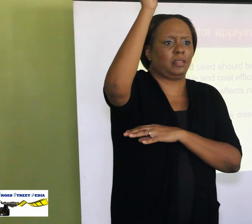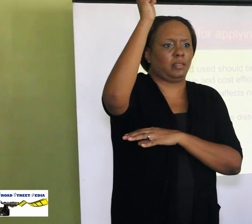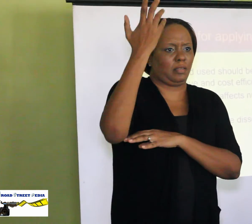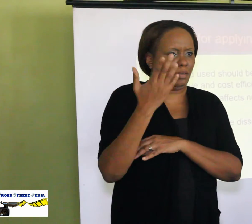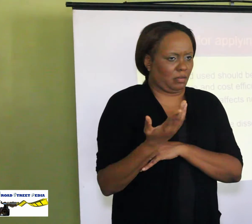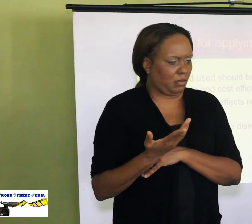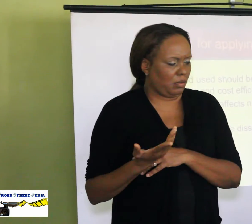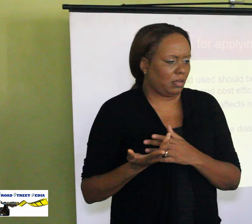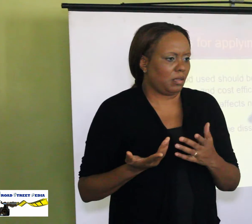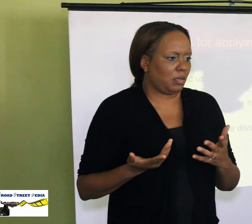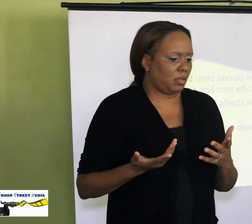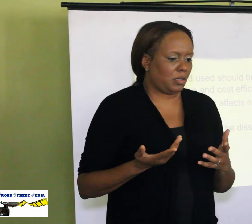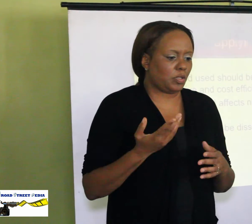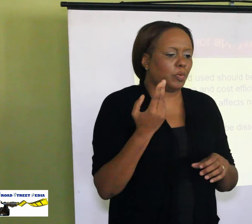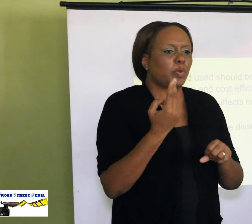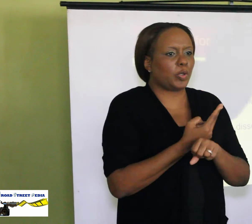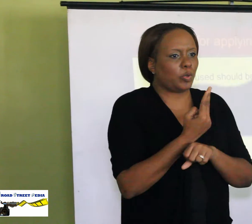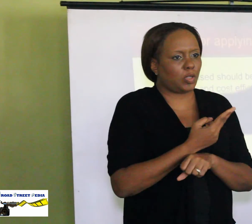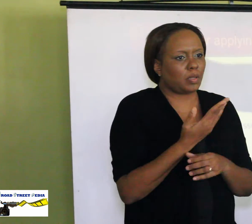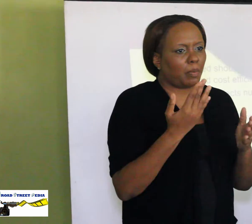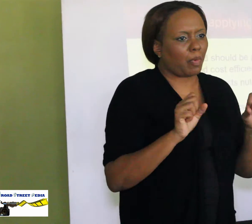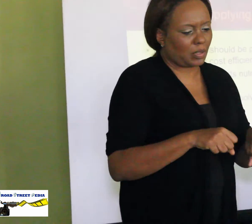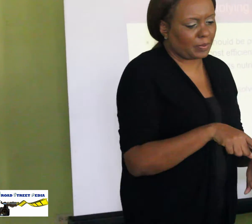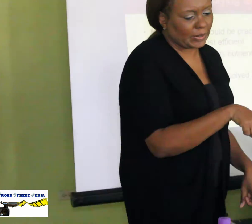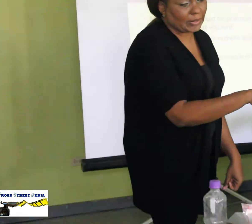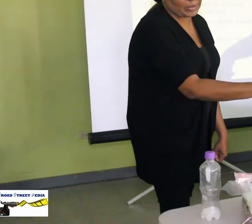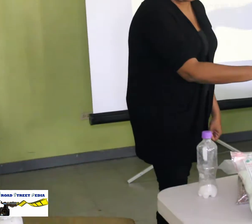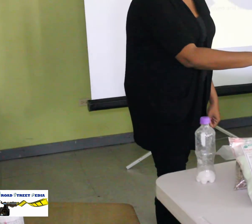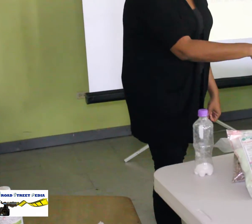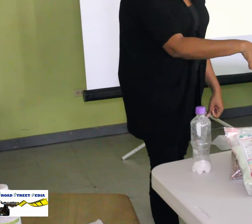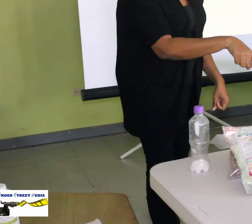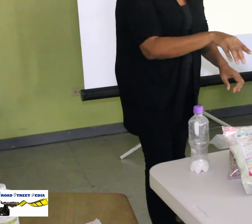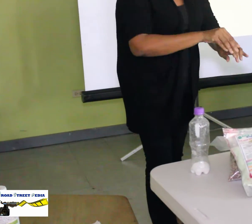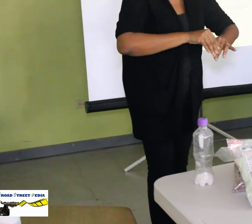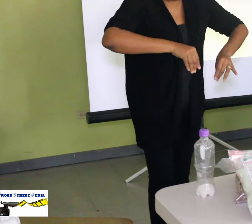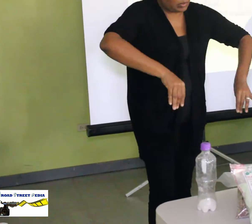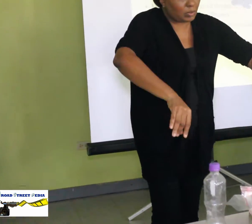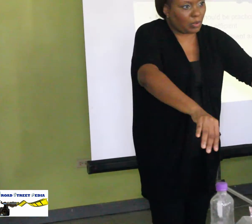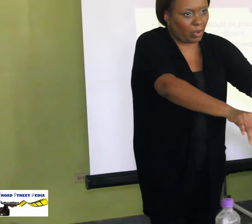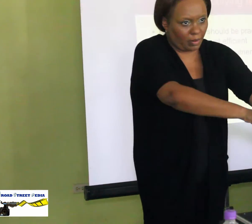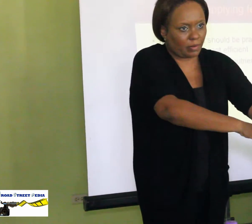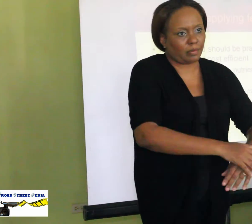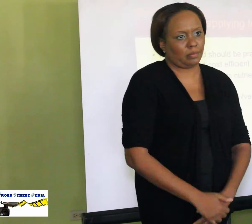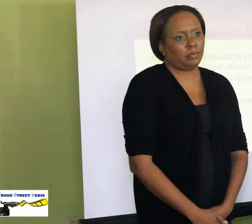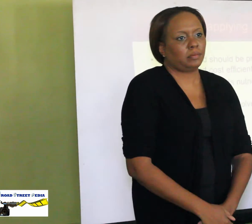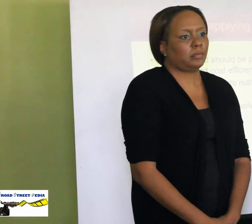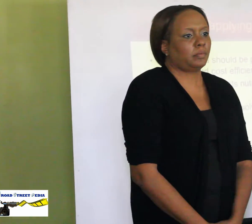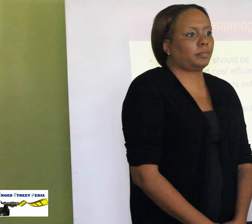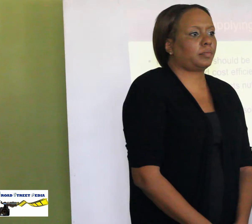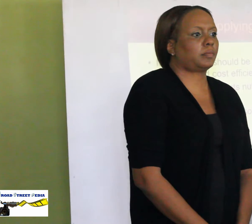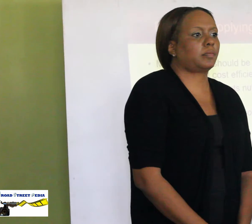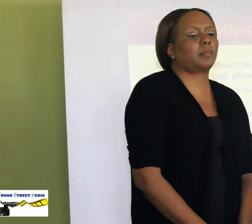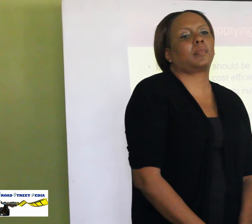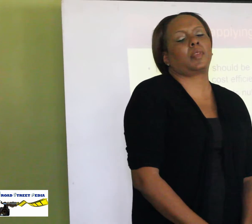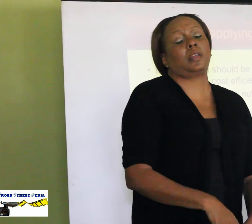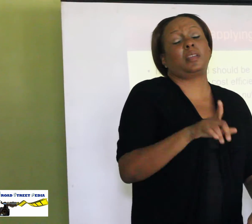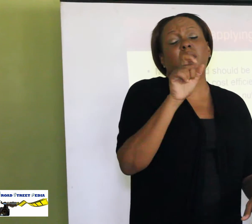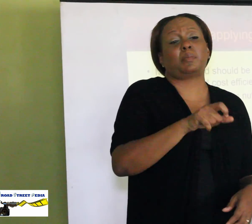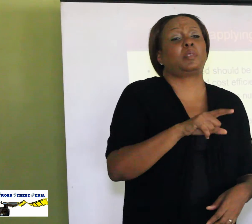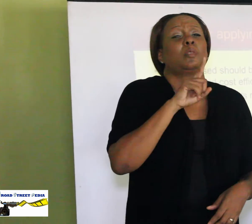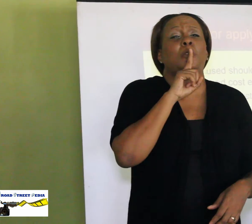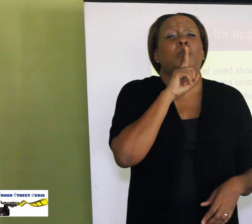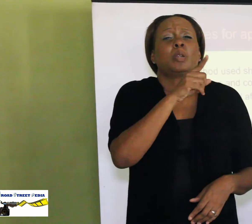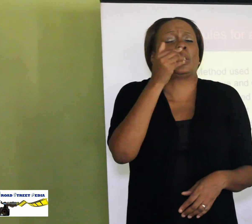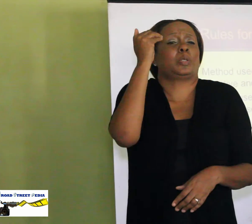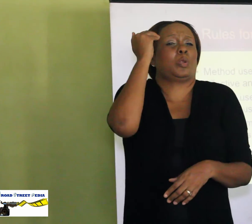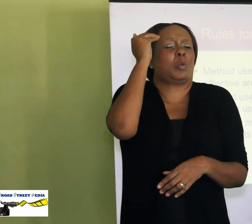it's a big one. So we use probably the granite one, you should apply to the soil. So that's why they say that the method should be effective and